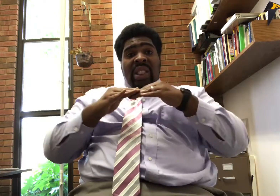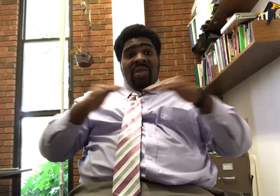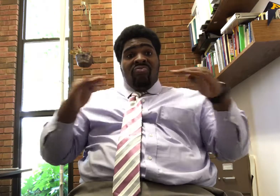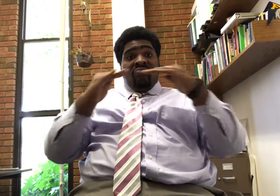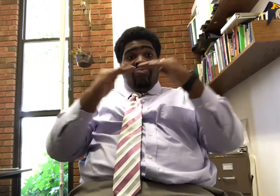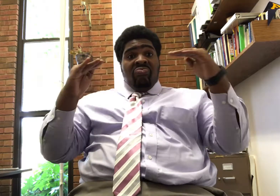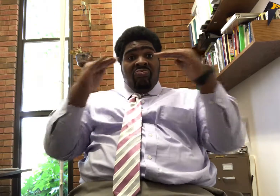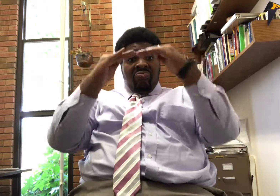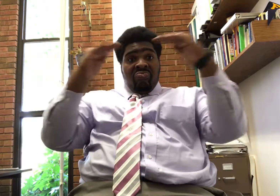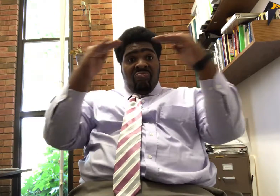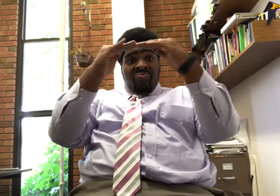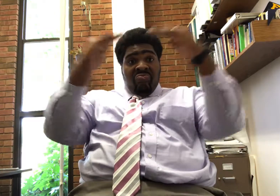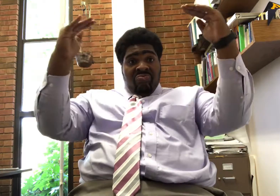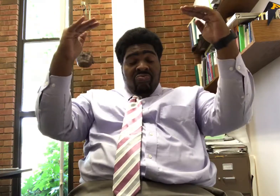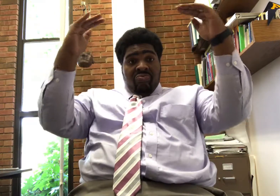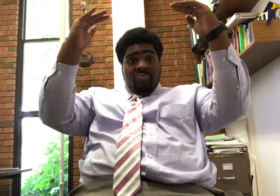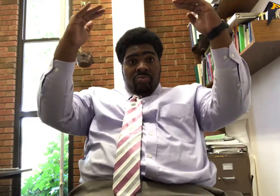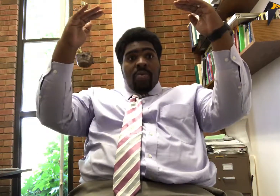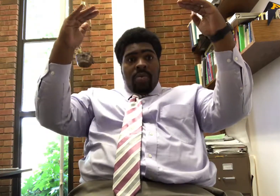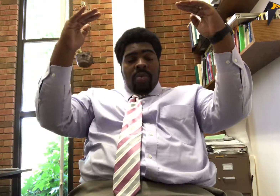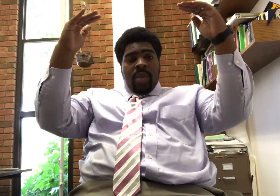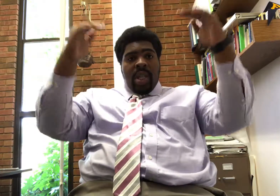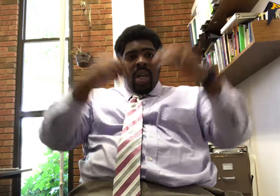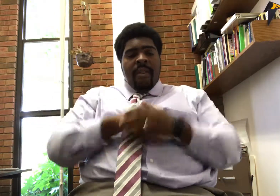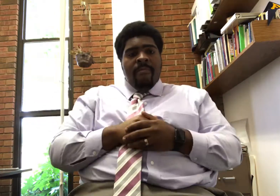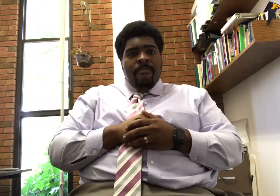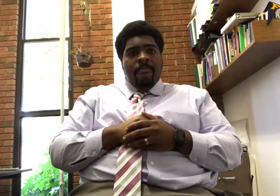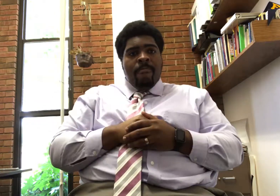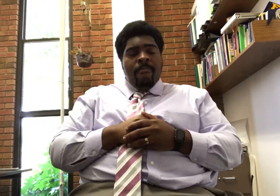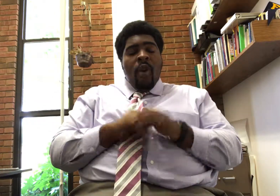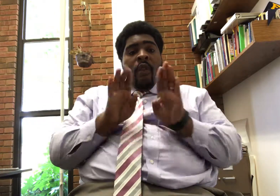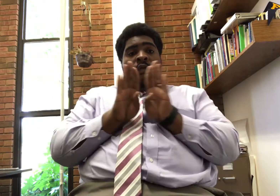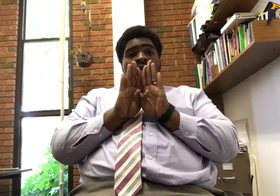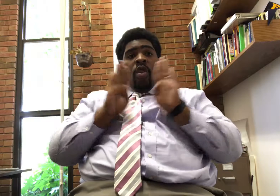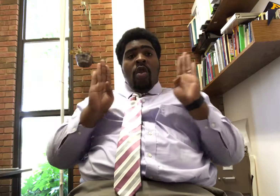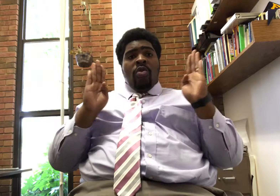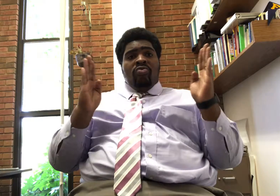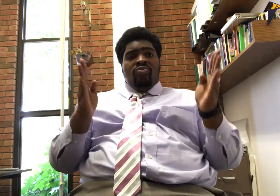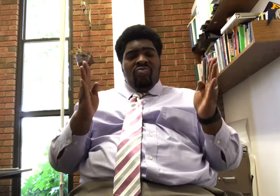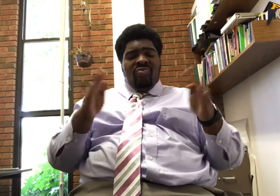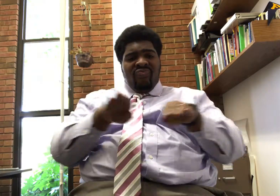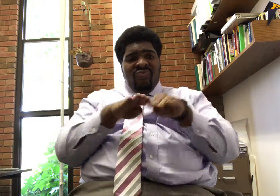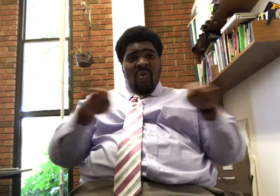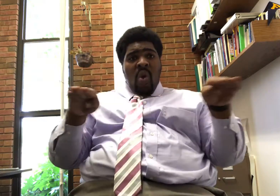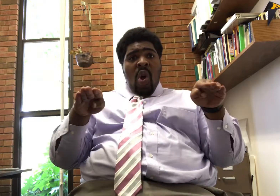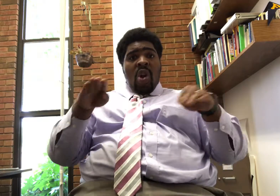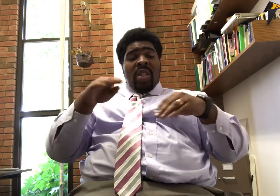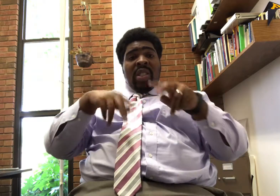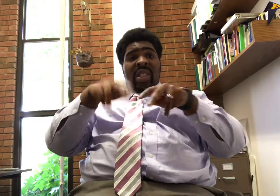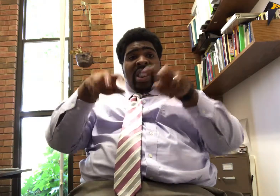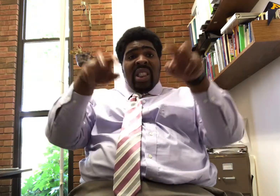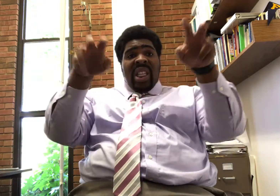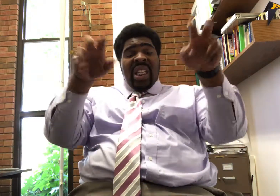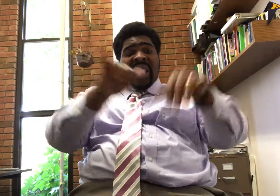floors, walls, and stairs, is made of the same stone as the exterior